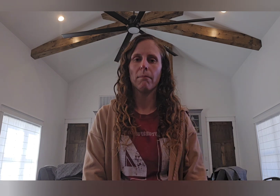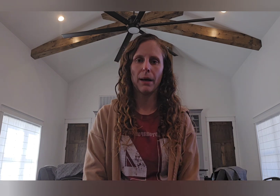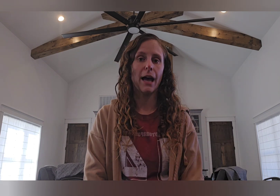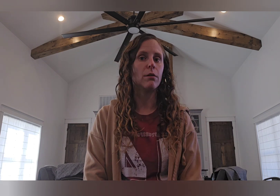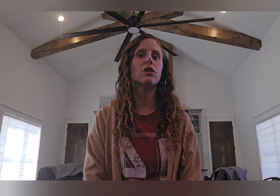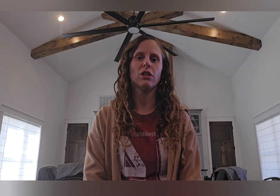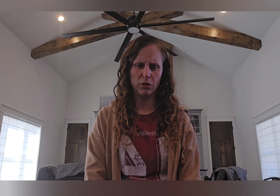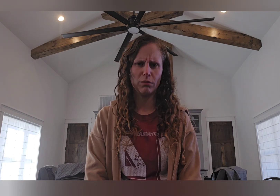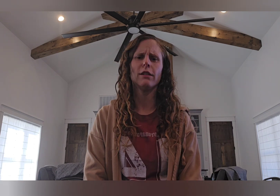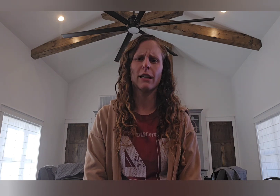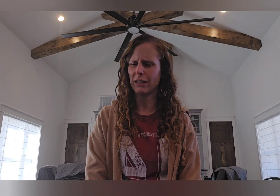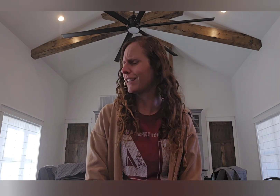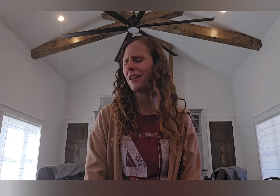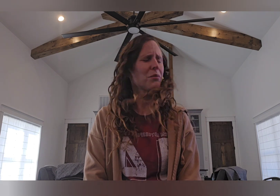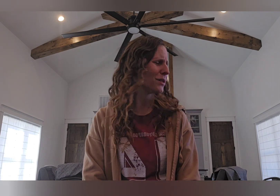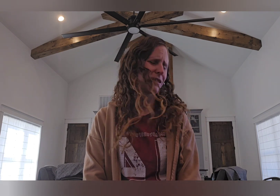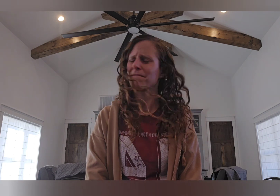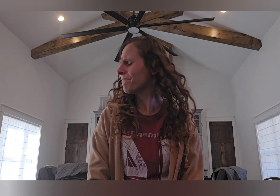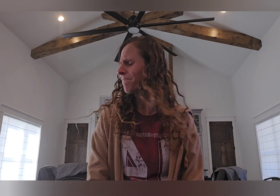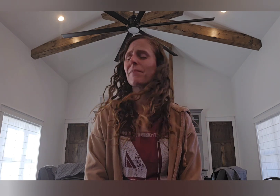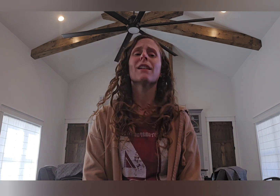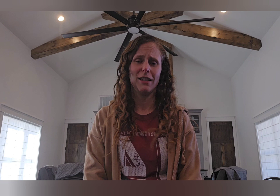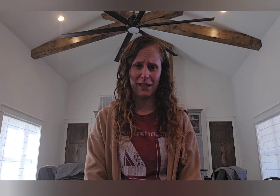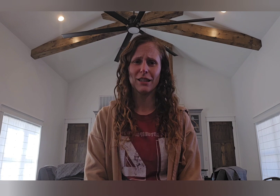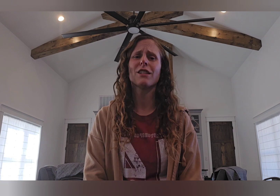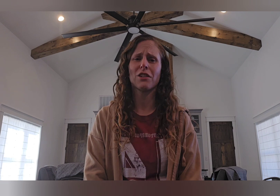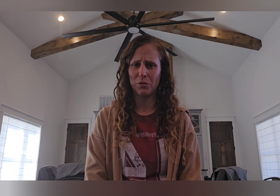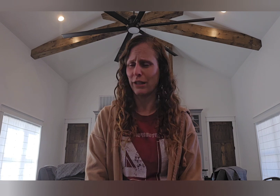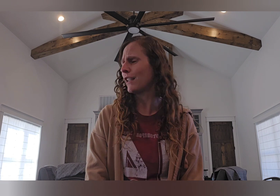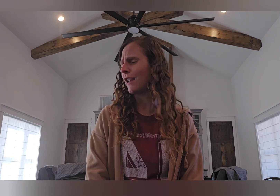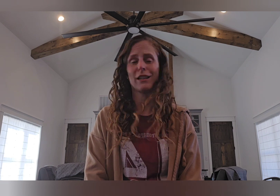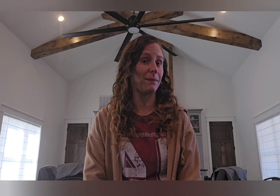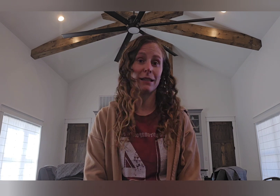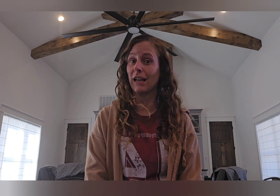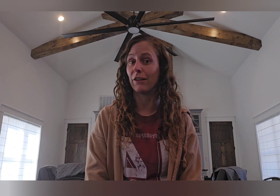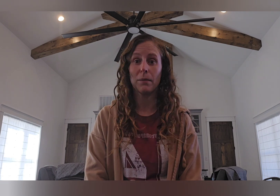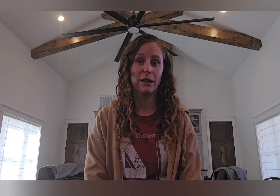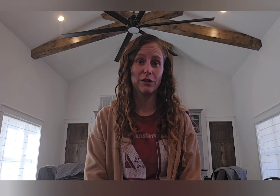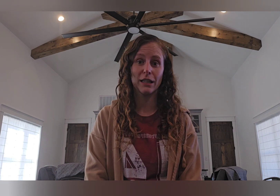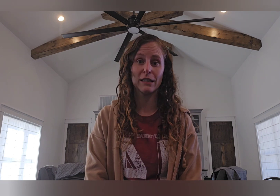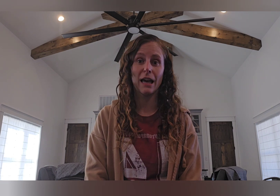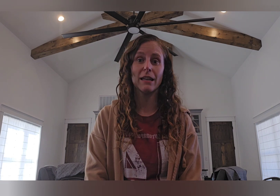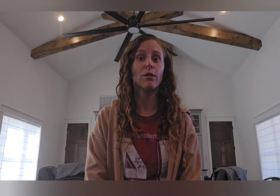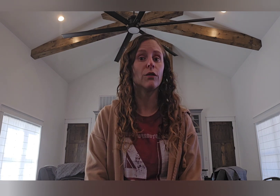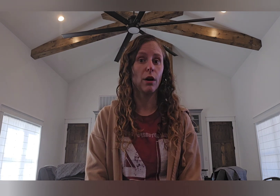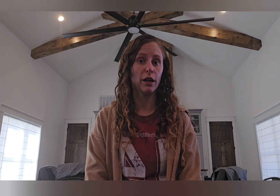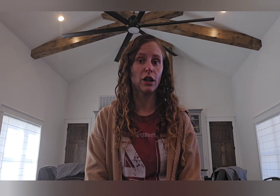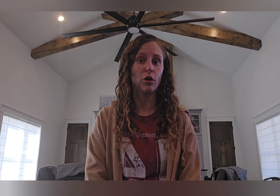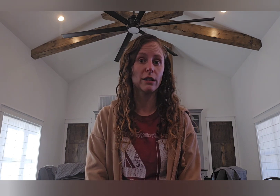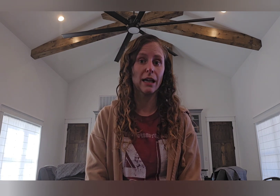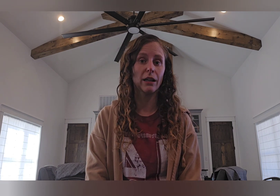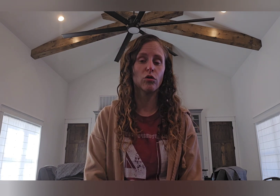but I would just do yeses and nos. Yeses and nos, head nods, because not everybody understands that. Now, if you are going to go the sign language